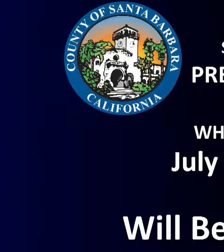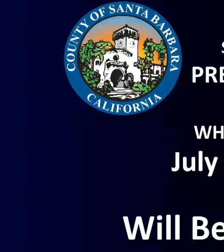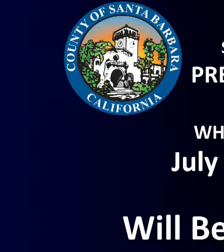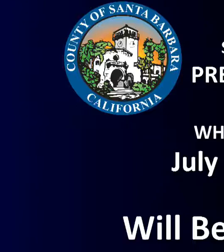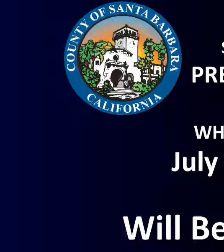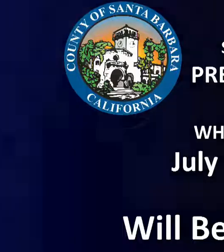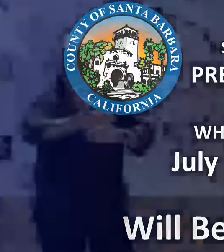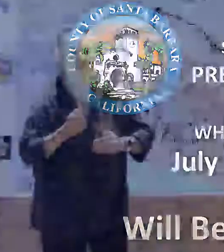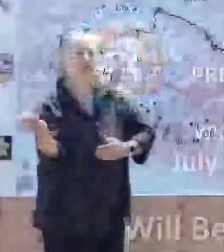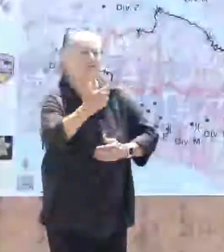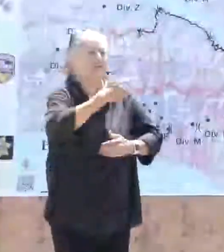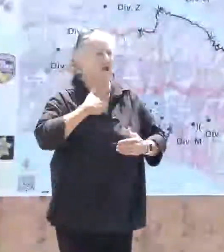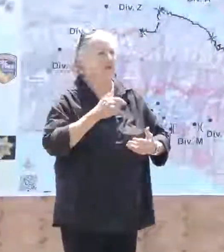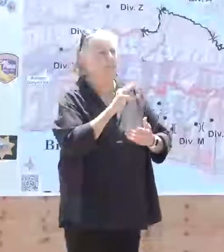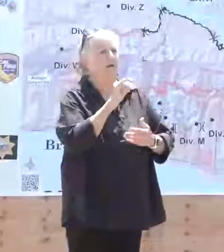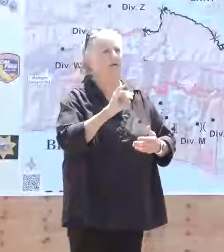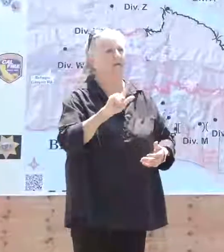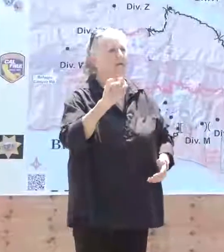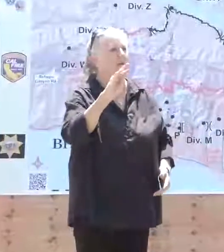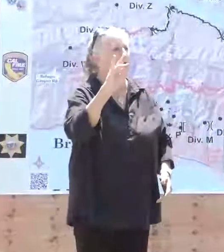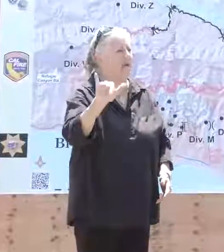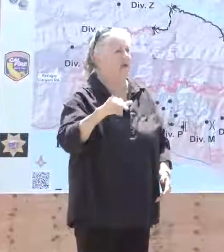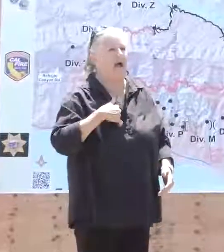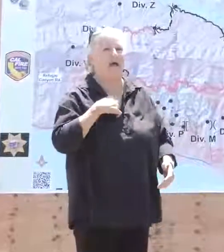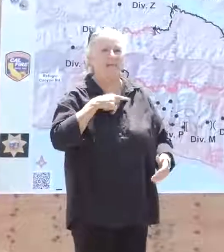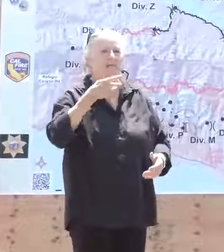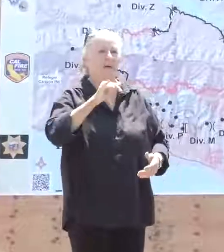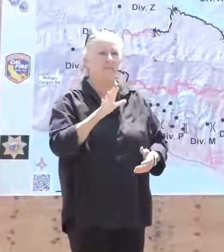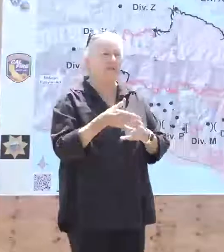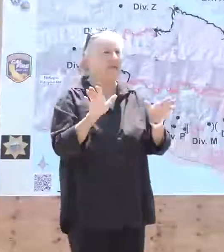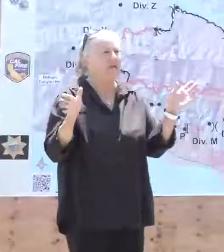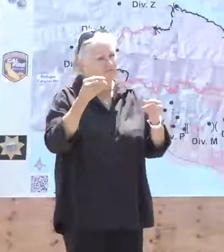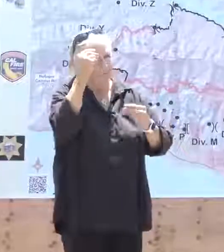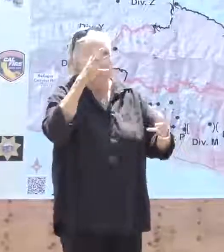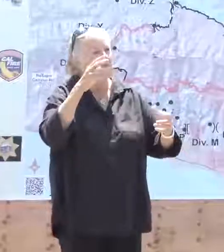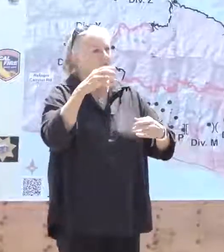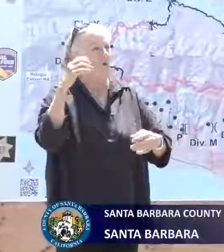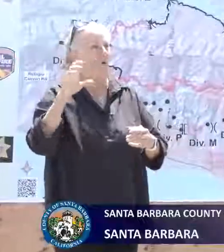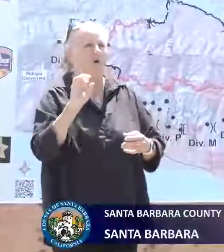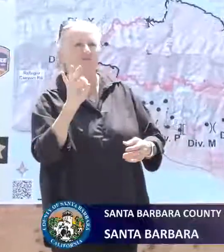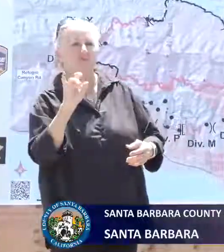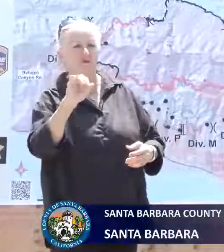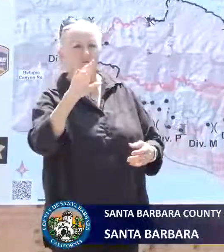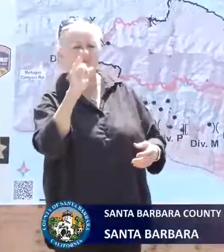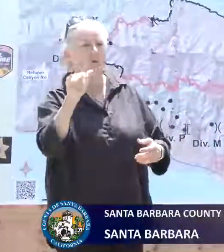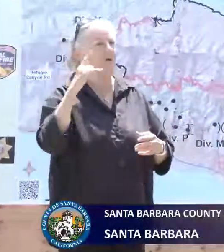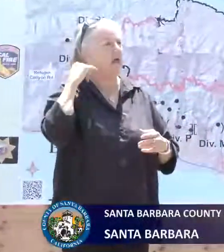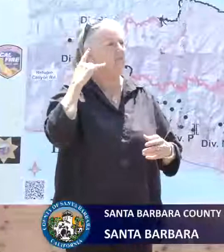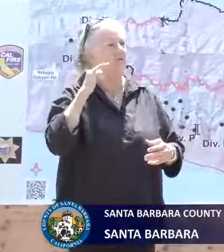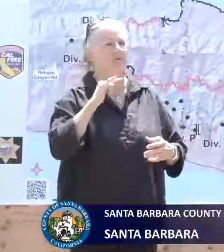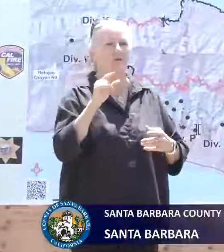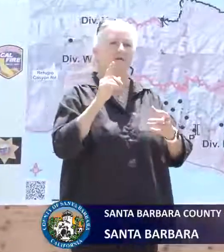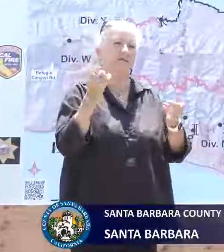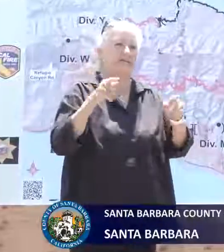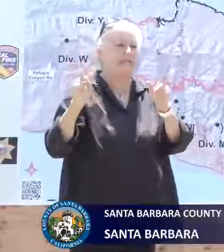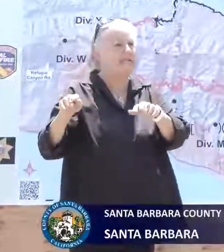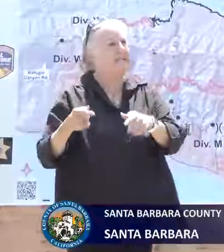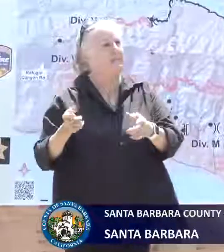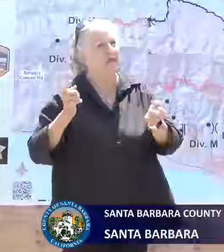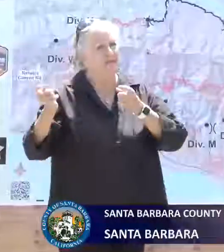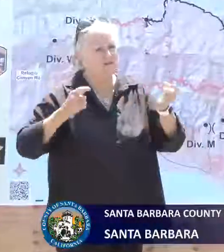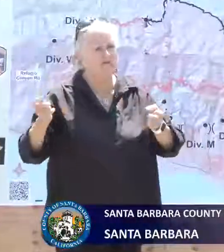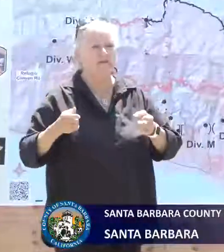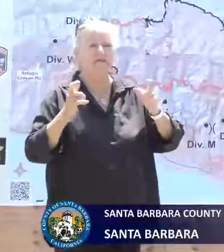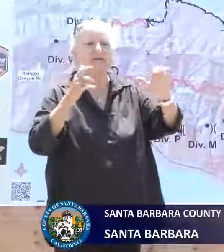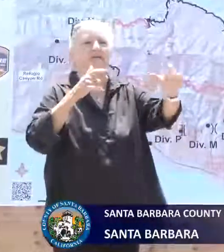All right, welcome everybody. I'm Mike Lindberry. I am the Public Information Officer for California Incident Management Team 3 under the command of Mark Von